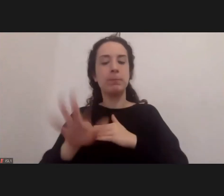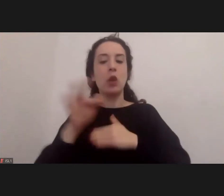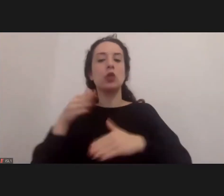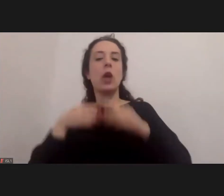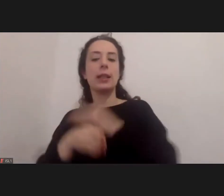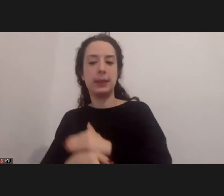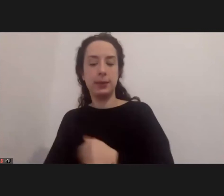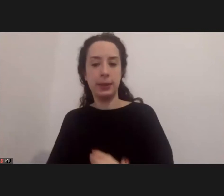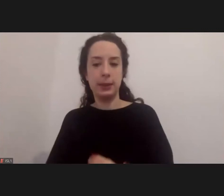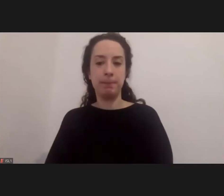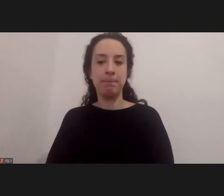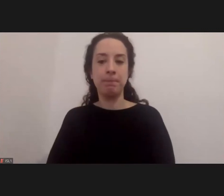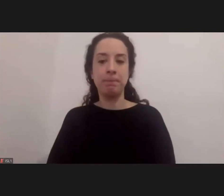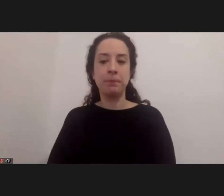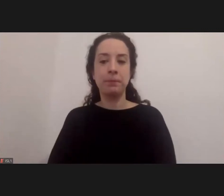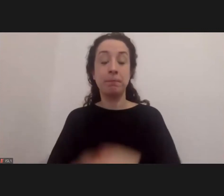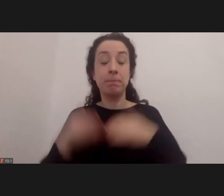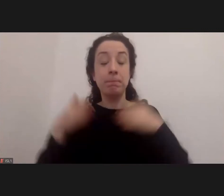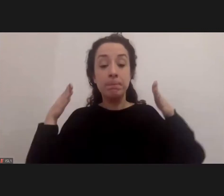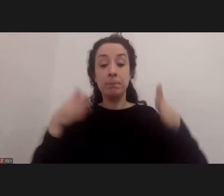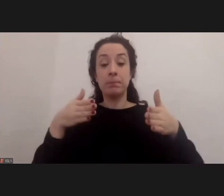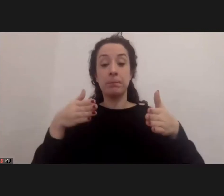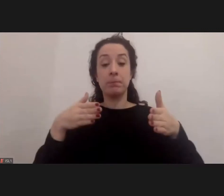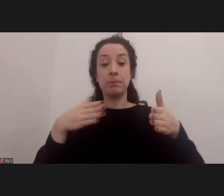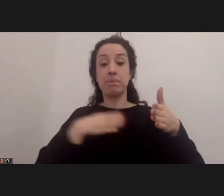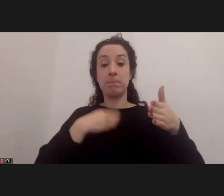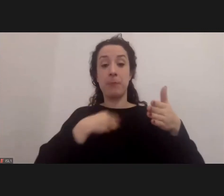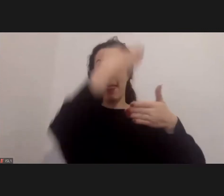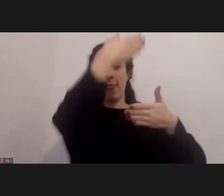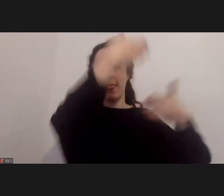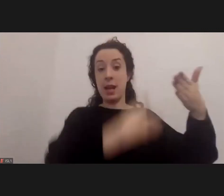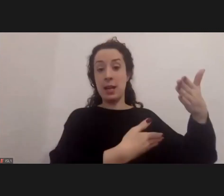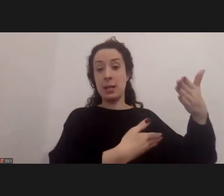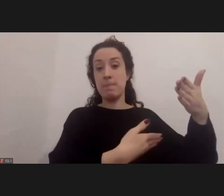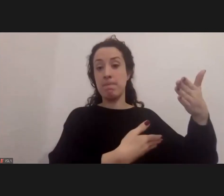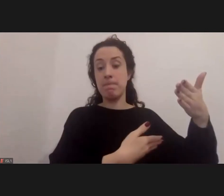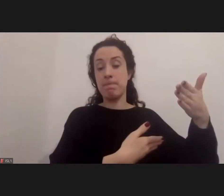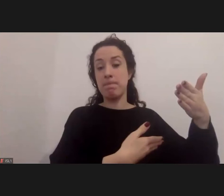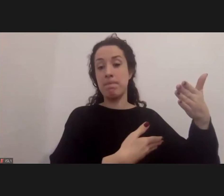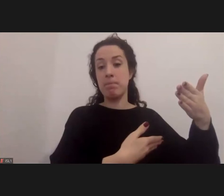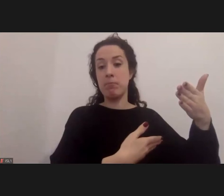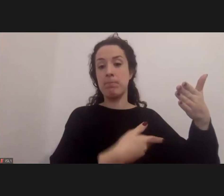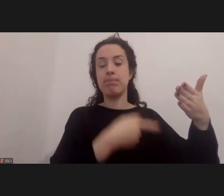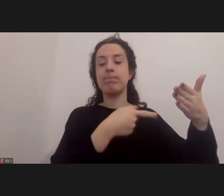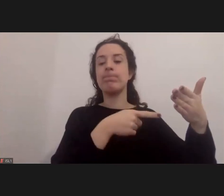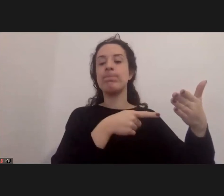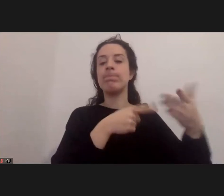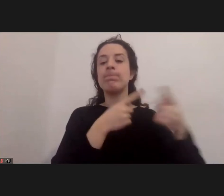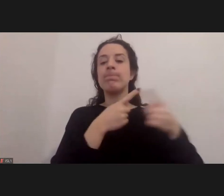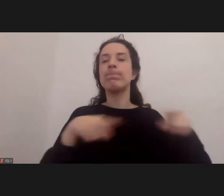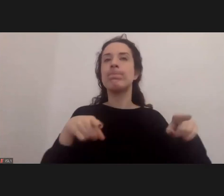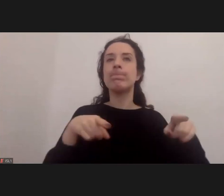precisely, the guide emphasized the synergies between disability and social